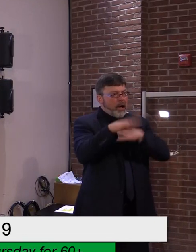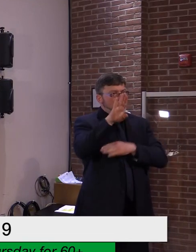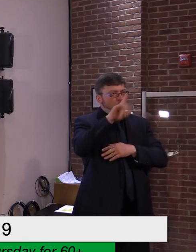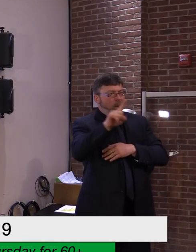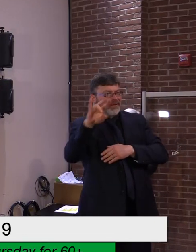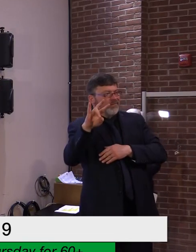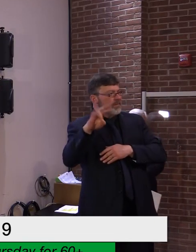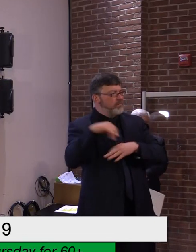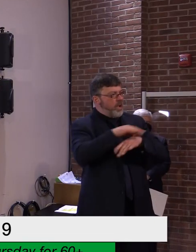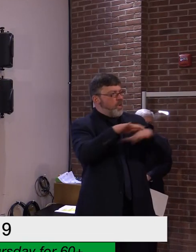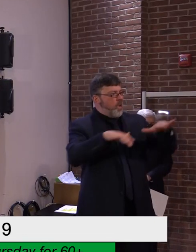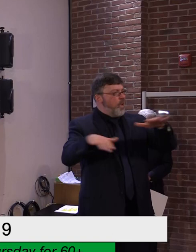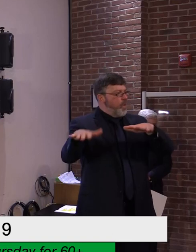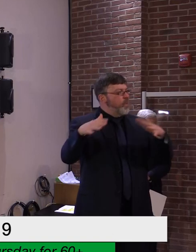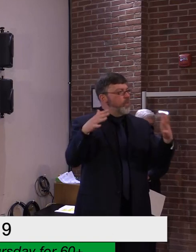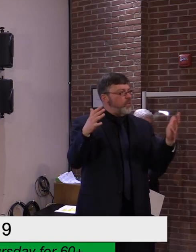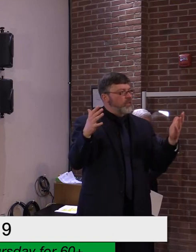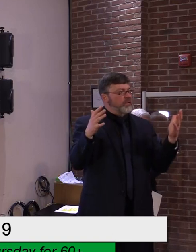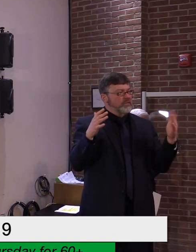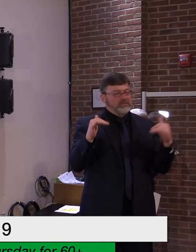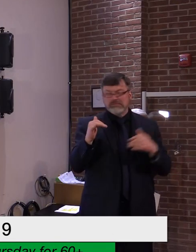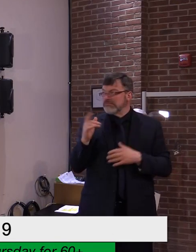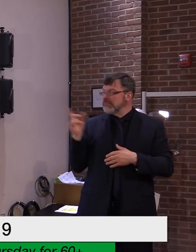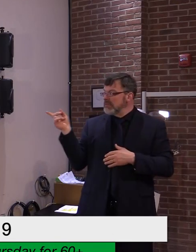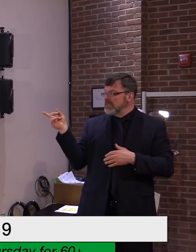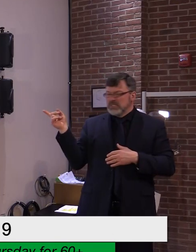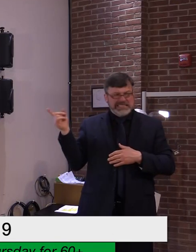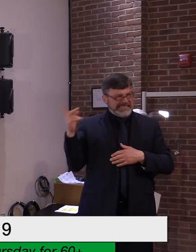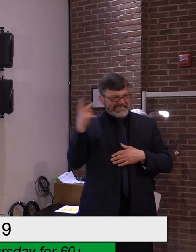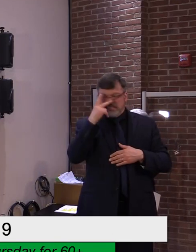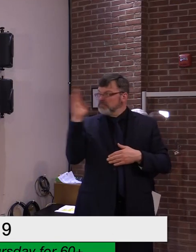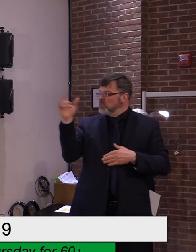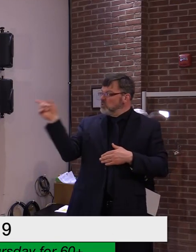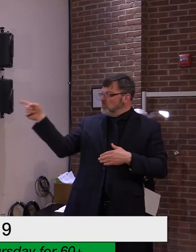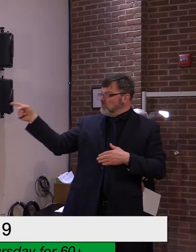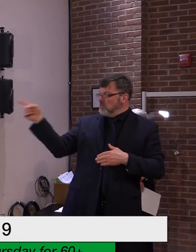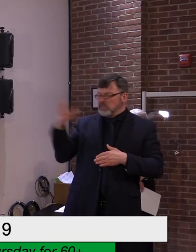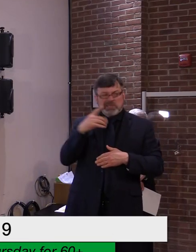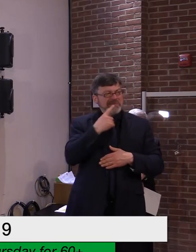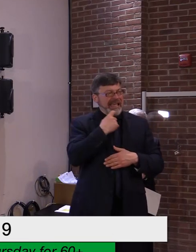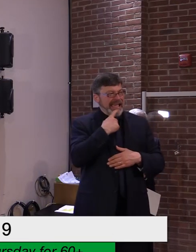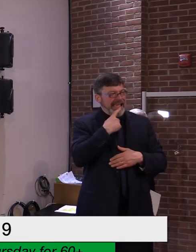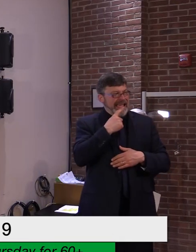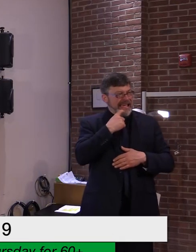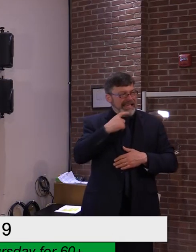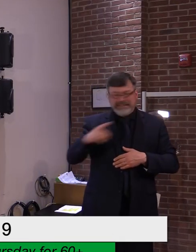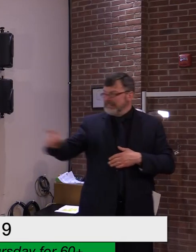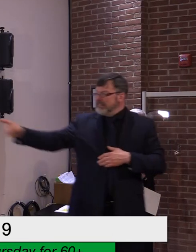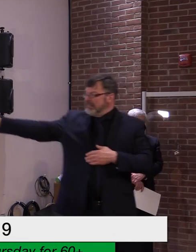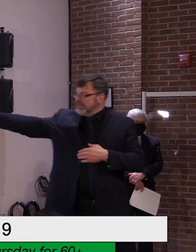can happen anywhere. But what Vermonters can do is, keep themselves safe and get vaccinated in the meantime.